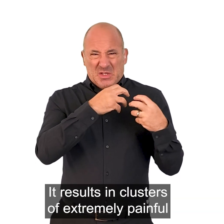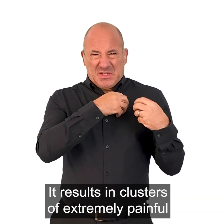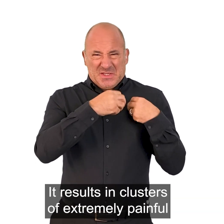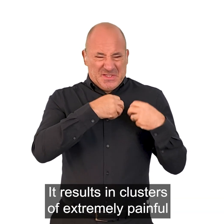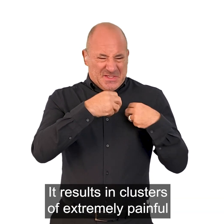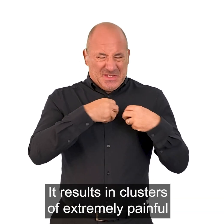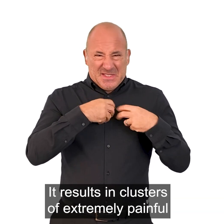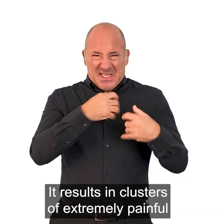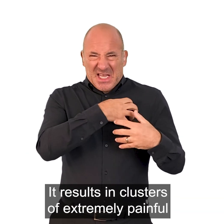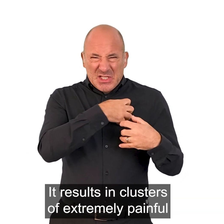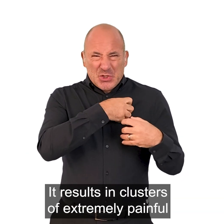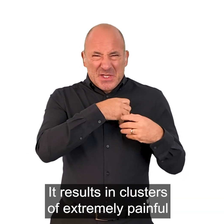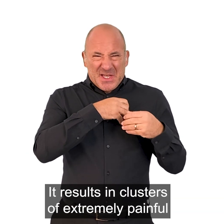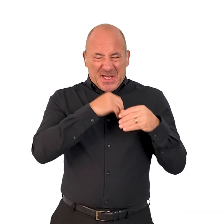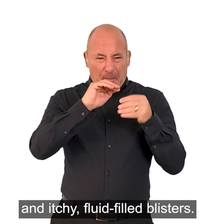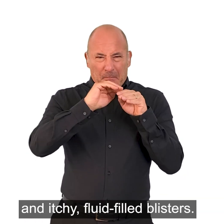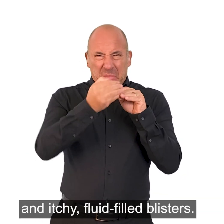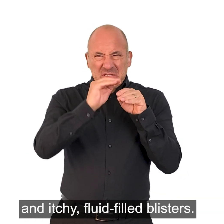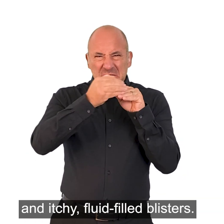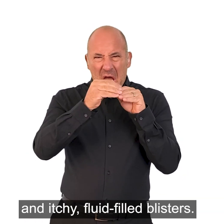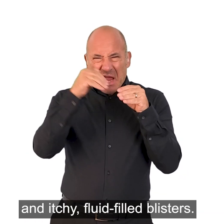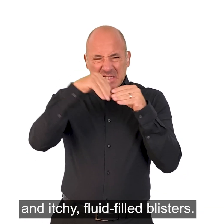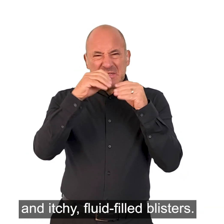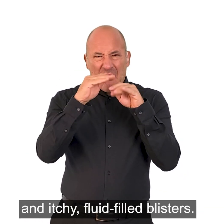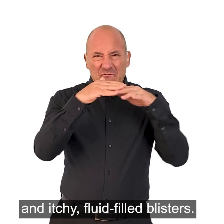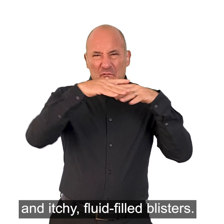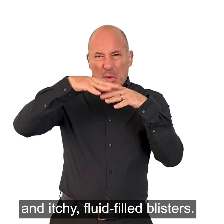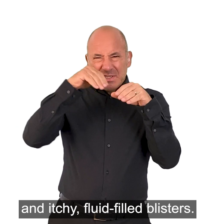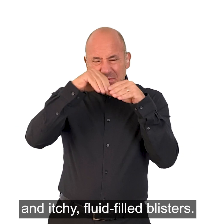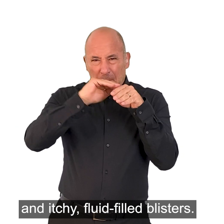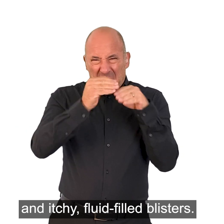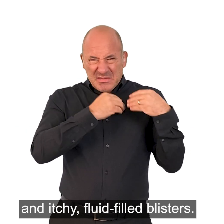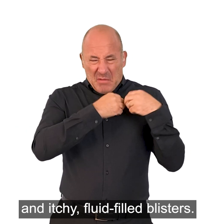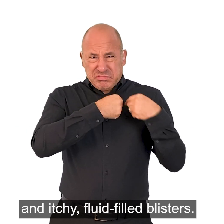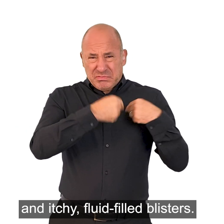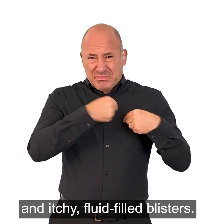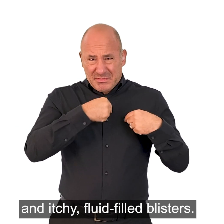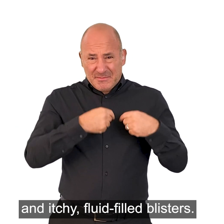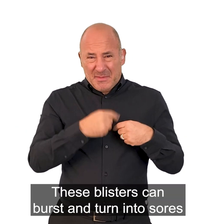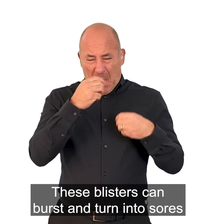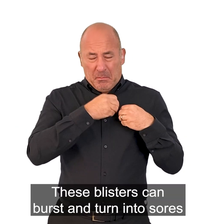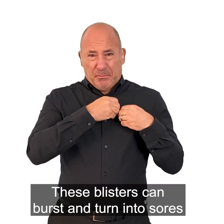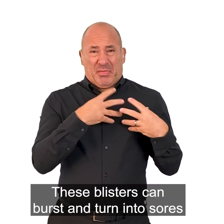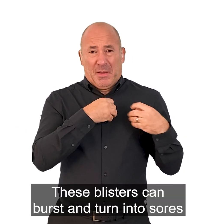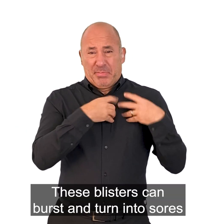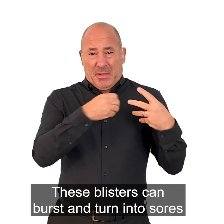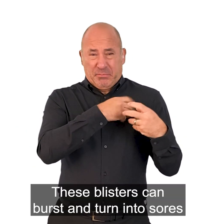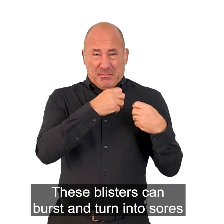It results in clusters of extremely painful and itchy fluid-filled blisters. These blisters